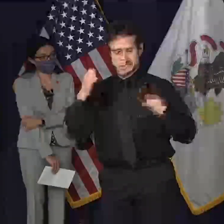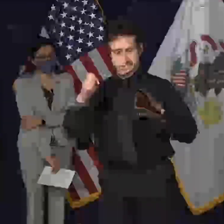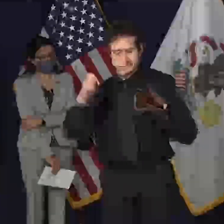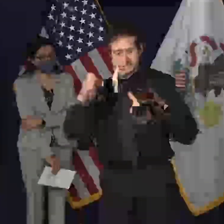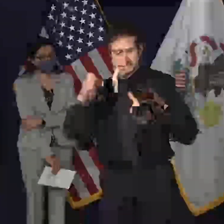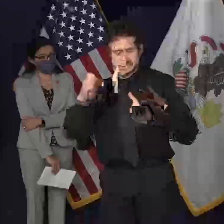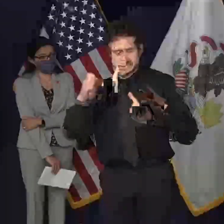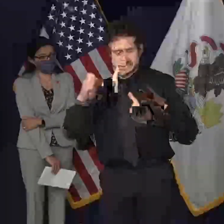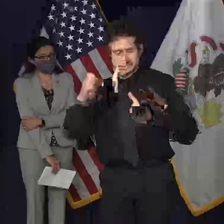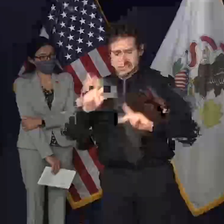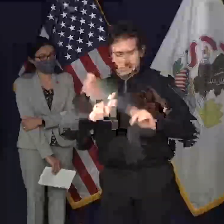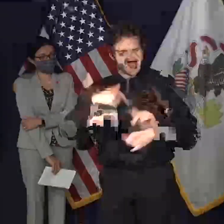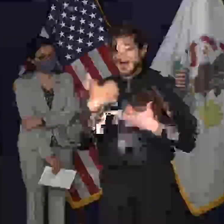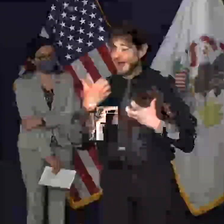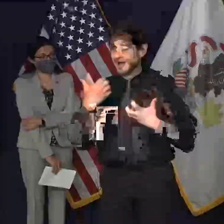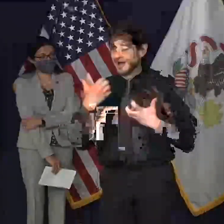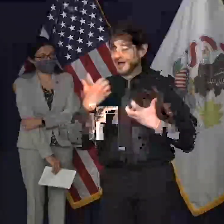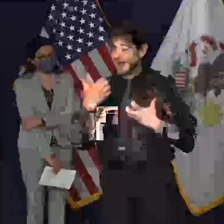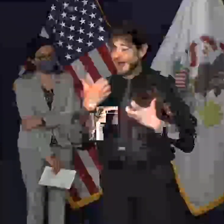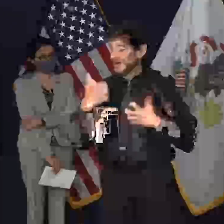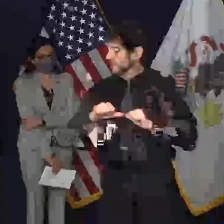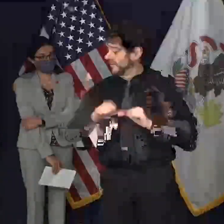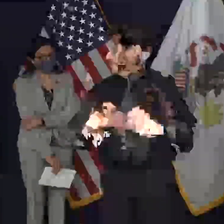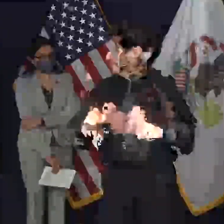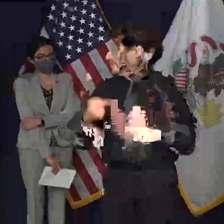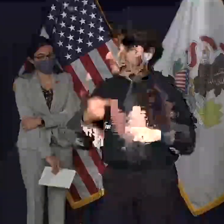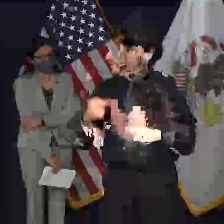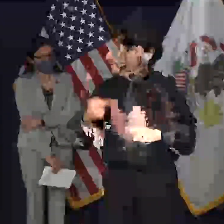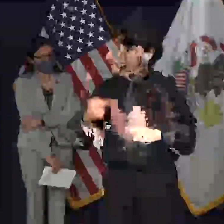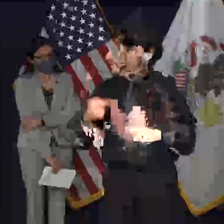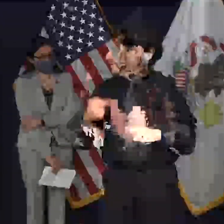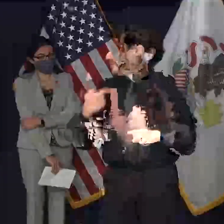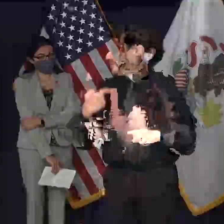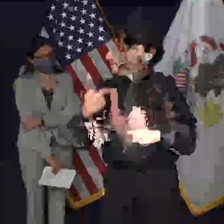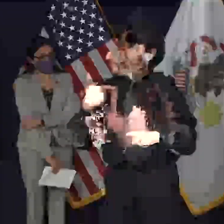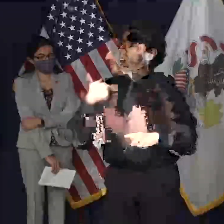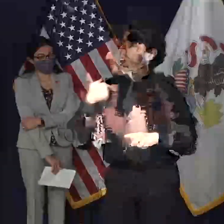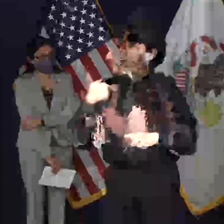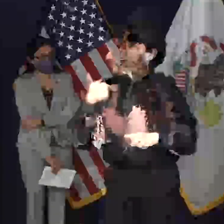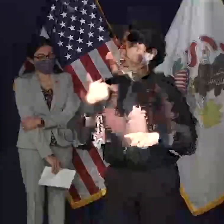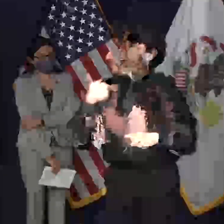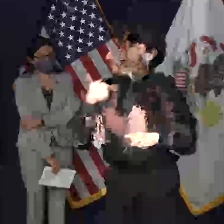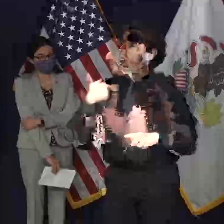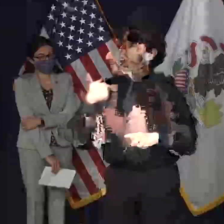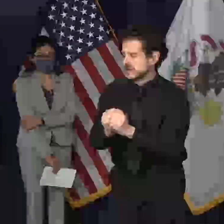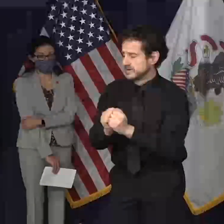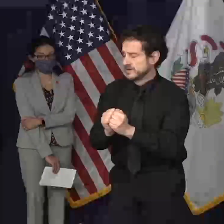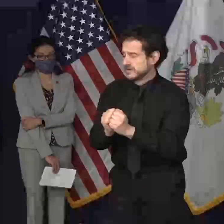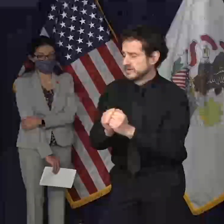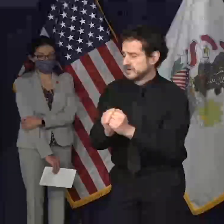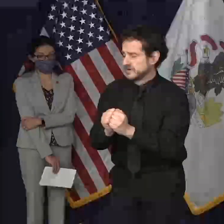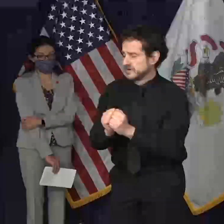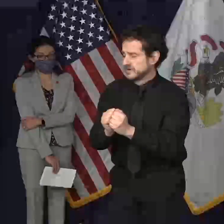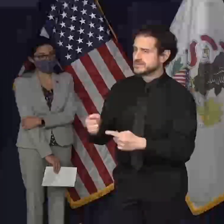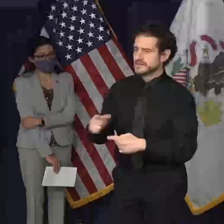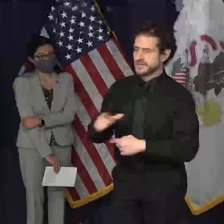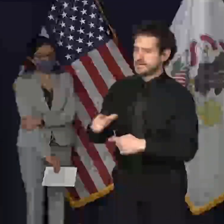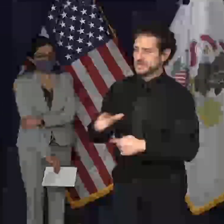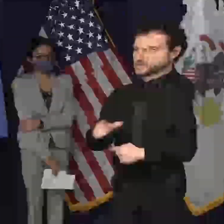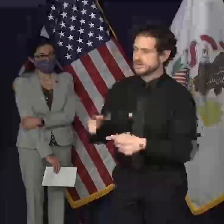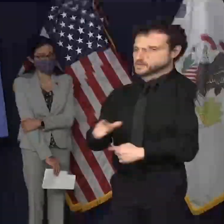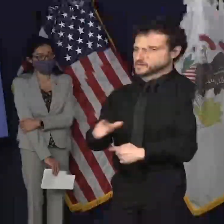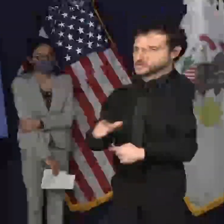But I'll say that we're going to work through this together. I've certainly been in communication with many, many